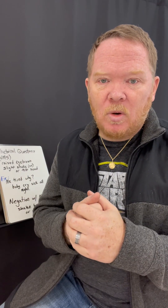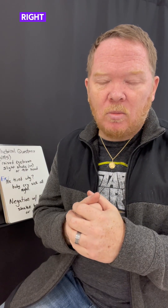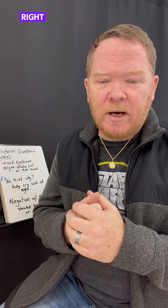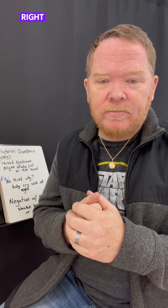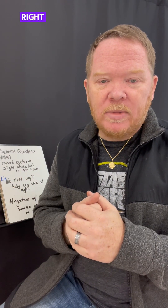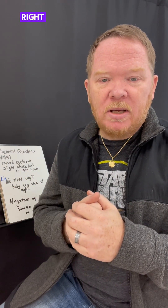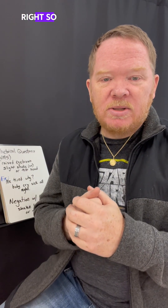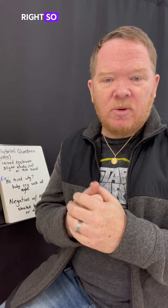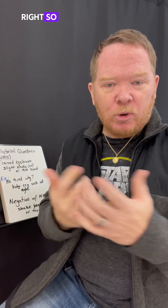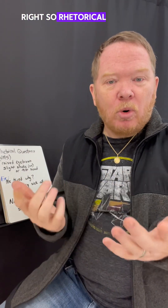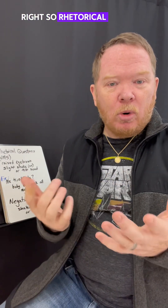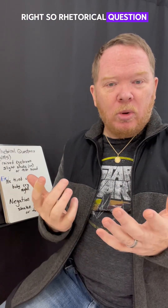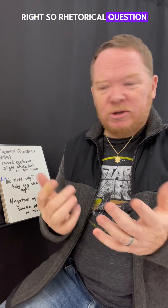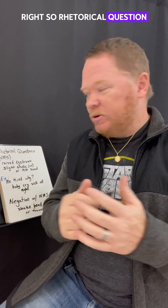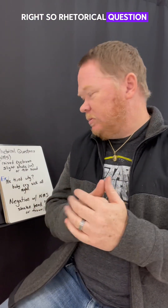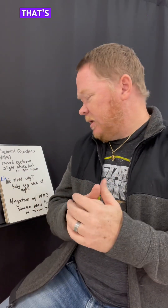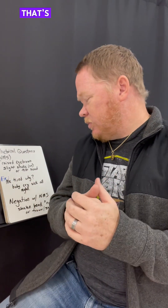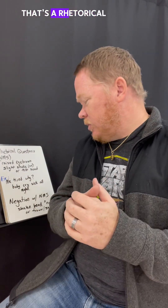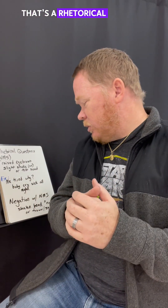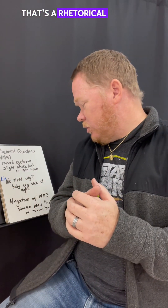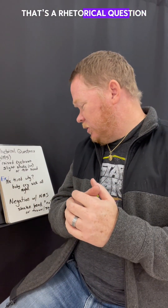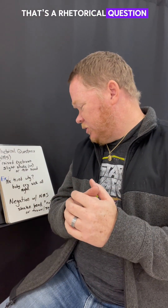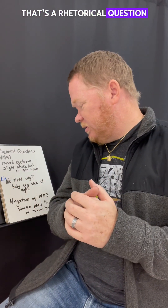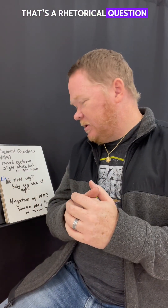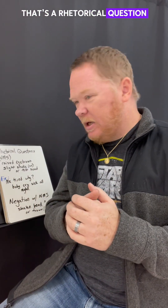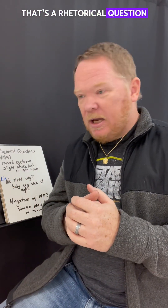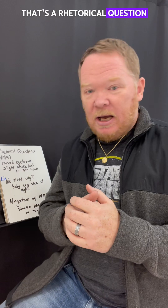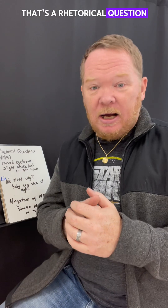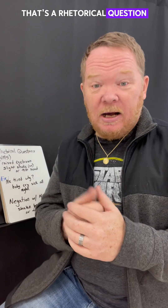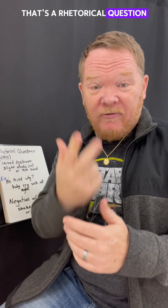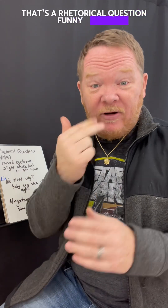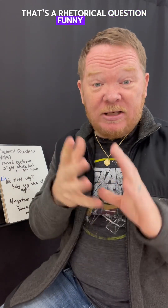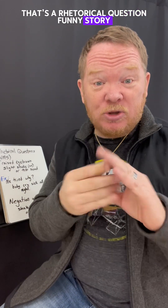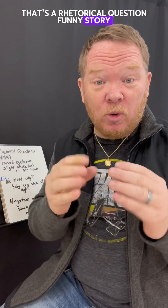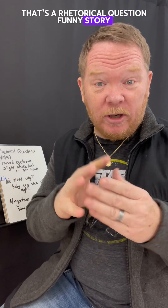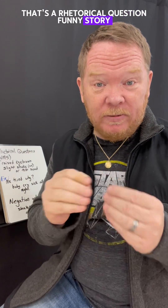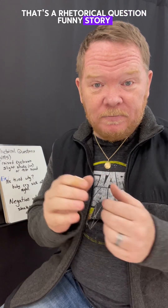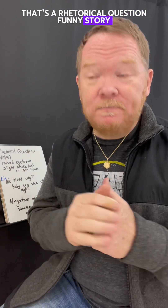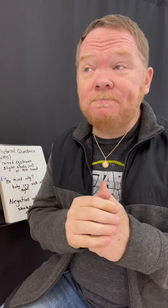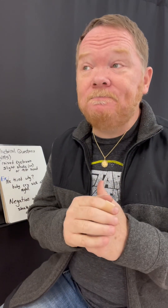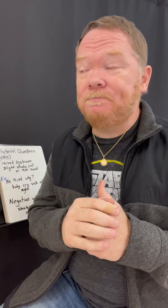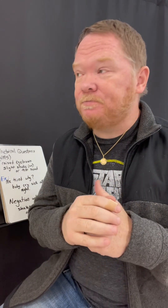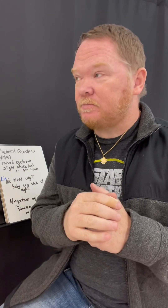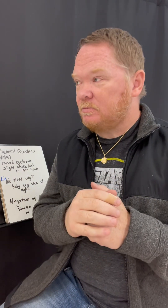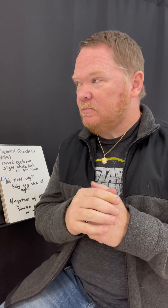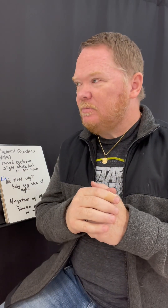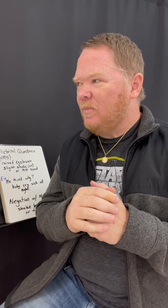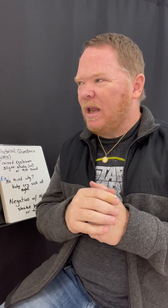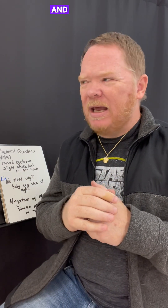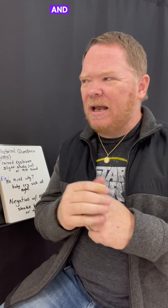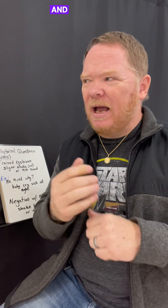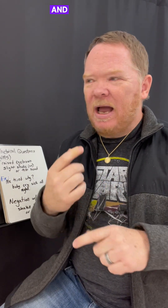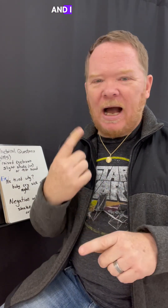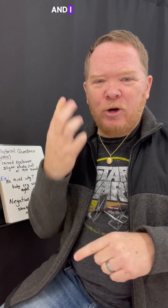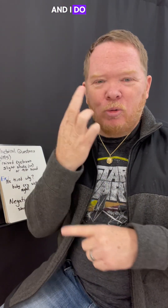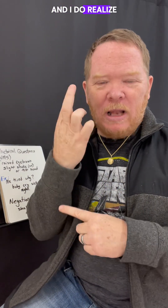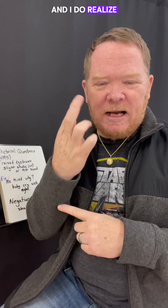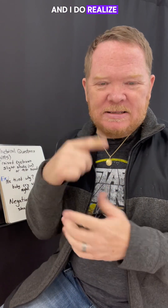Right? So rhetorical question. That's a rhetorical question. Funny story. And I do realize this